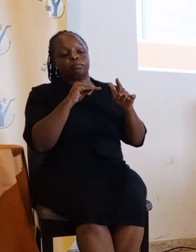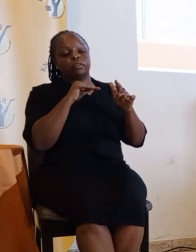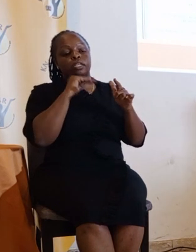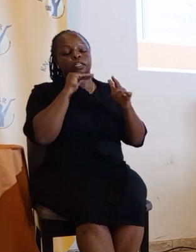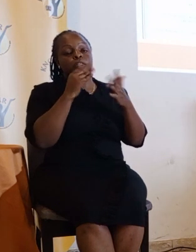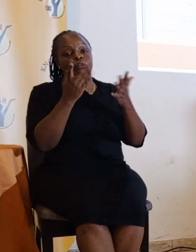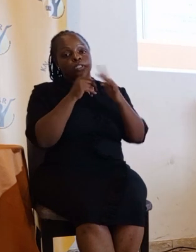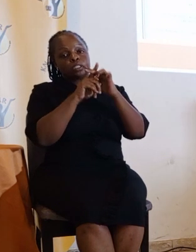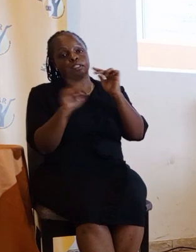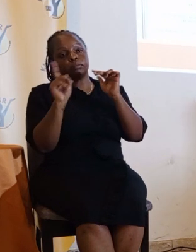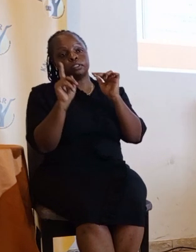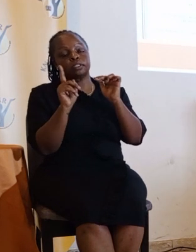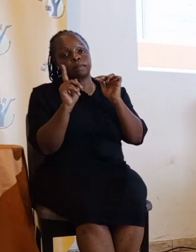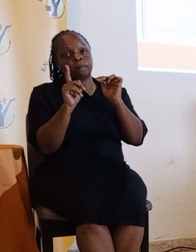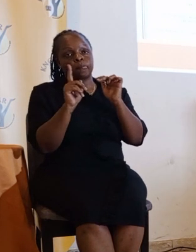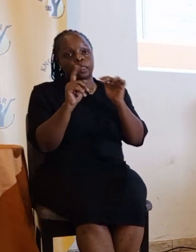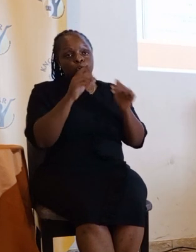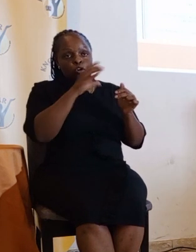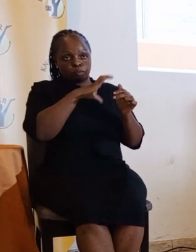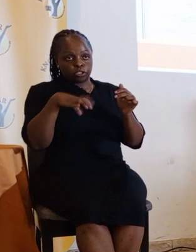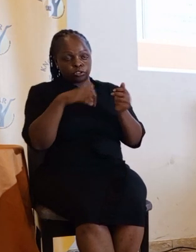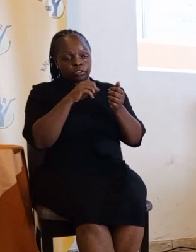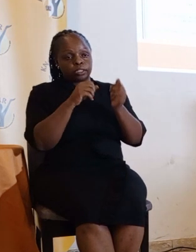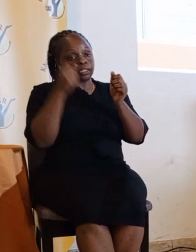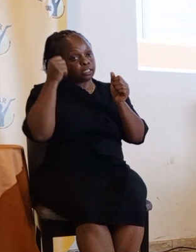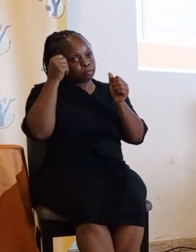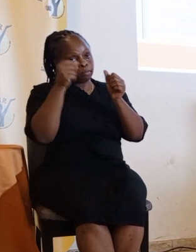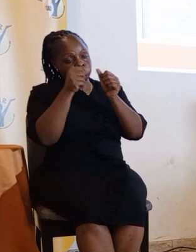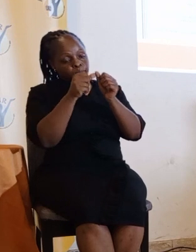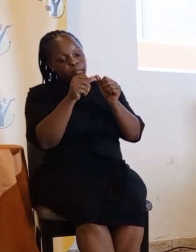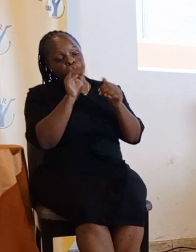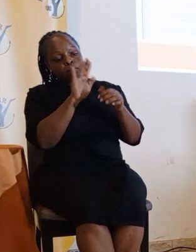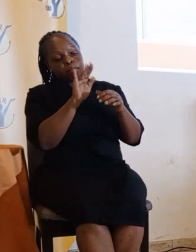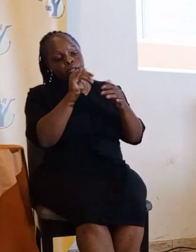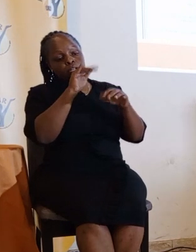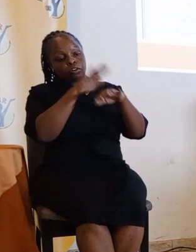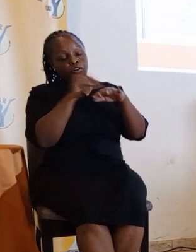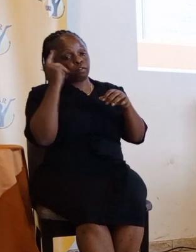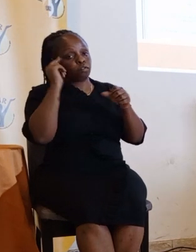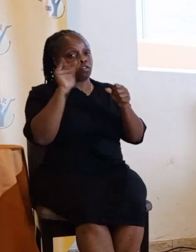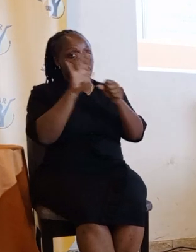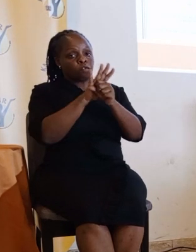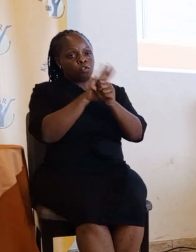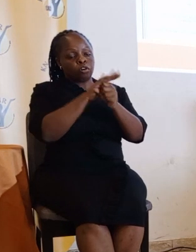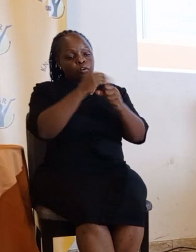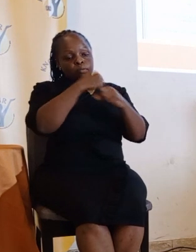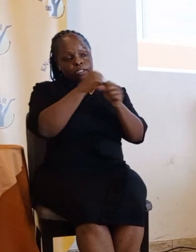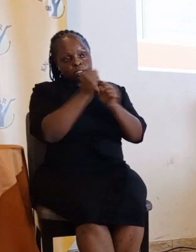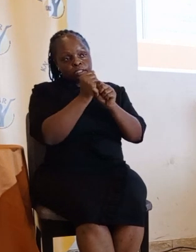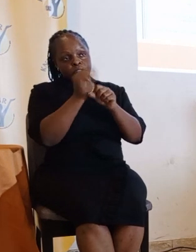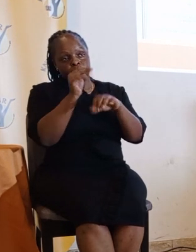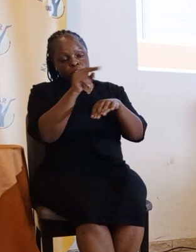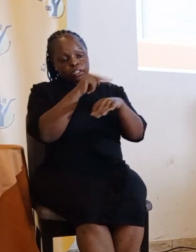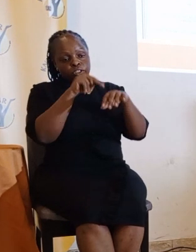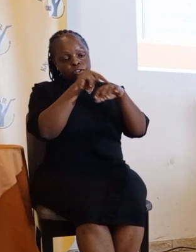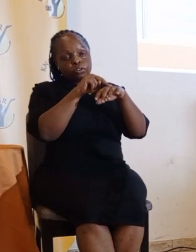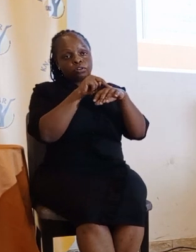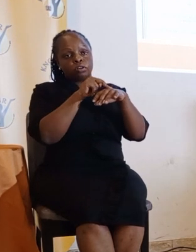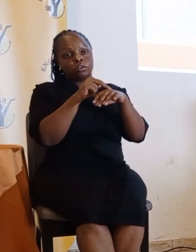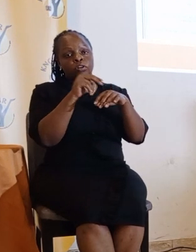Disappearance. The Commission reiterates its call for the full operationalization of the National